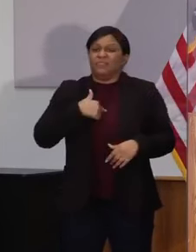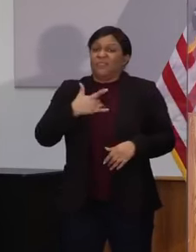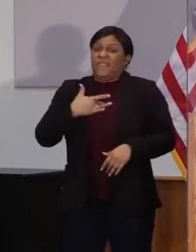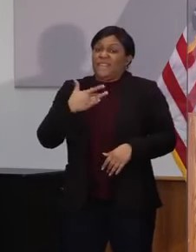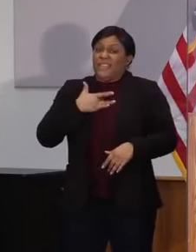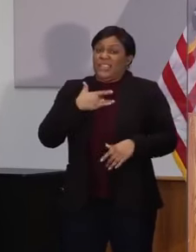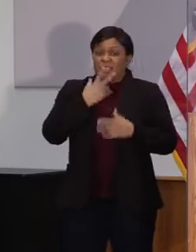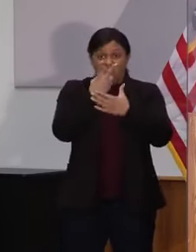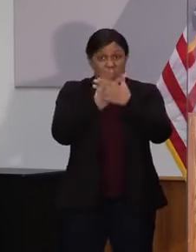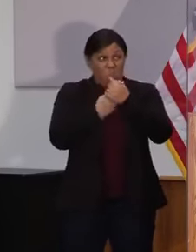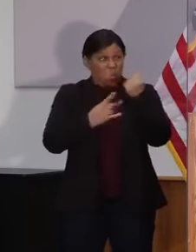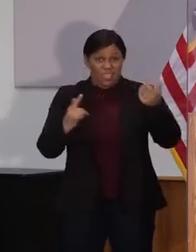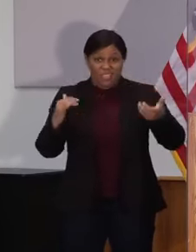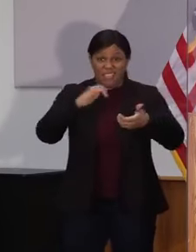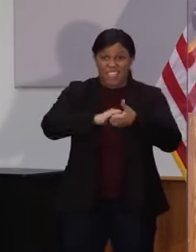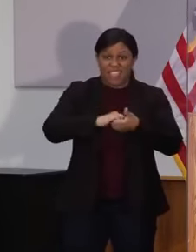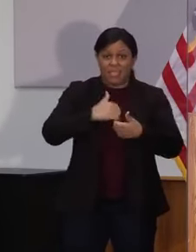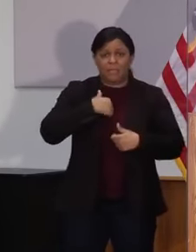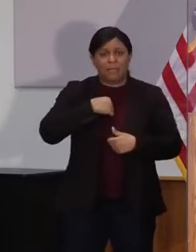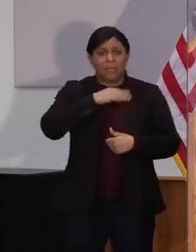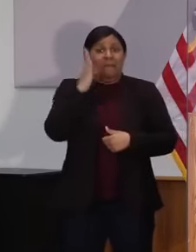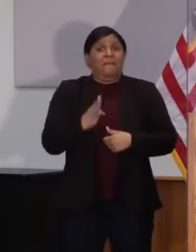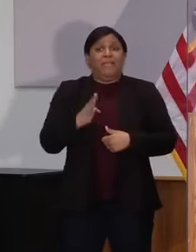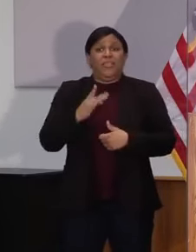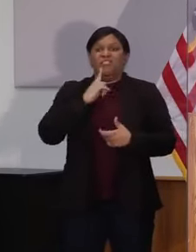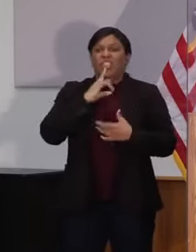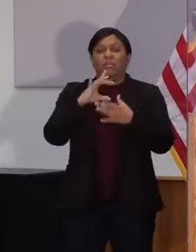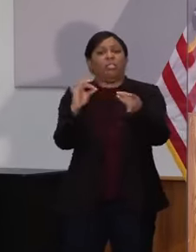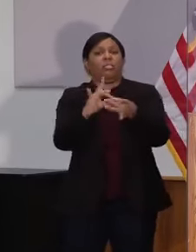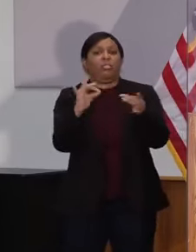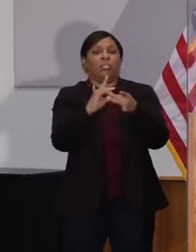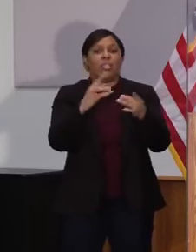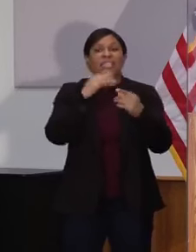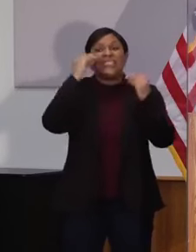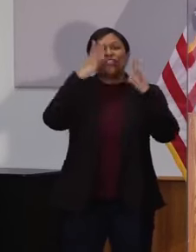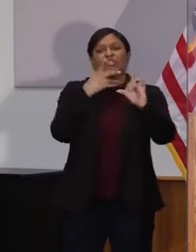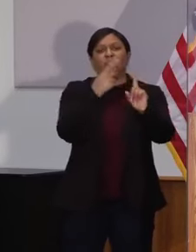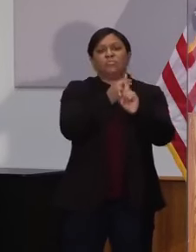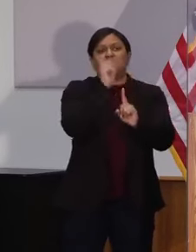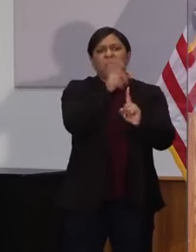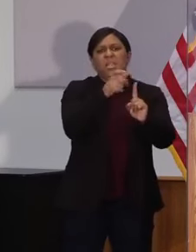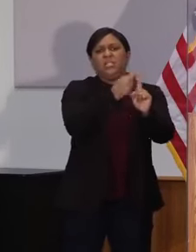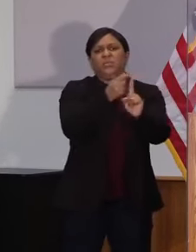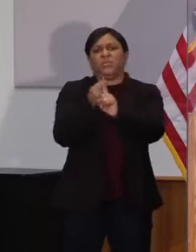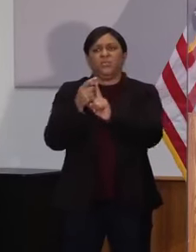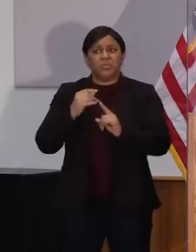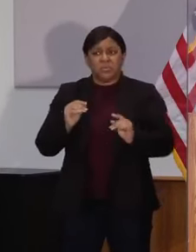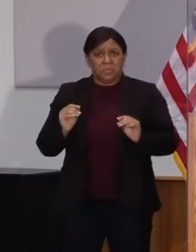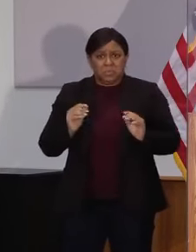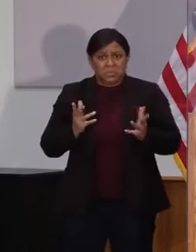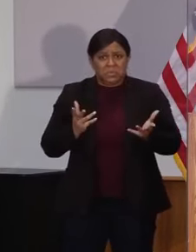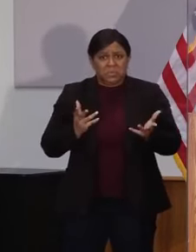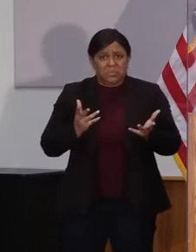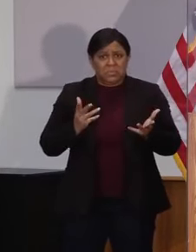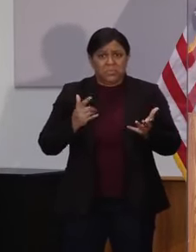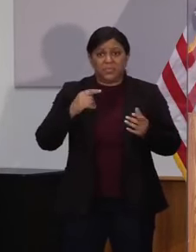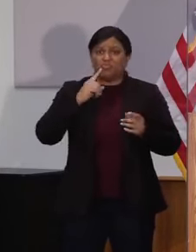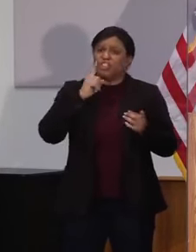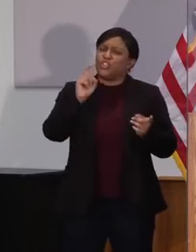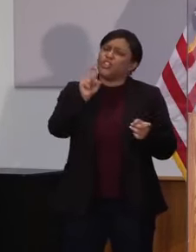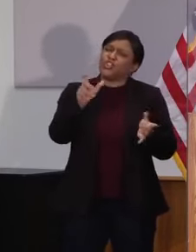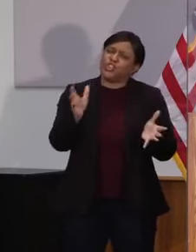So we never predicated it on that, but we know that it adds another layer to being able to do this. We've got an awful lot of